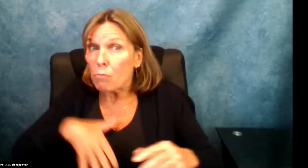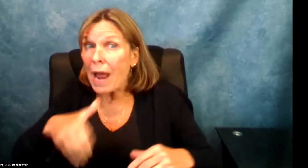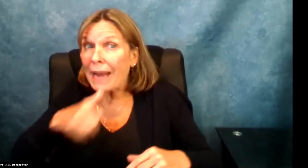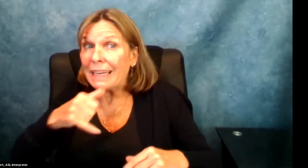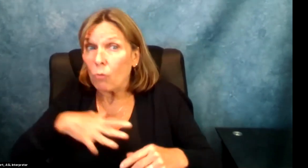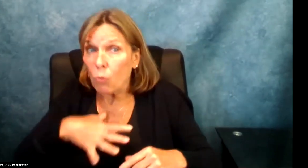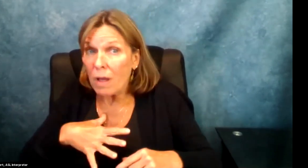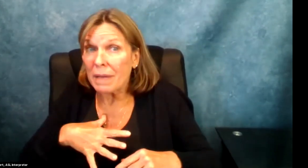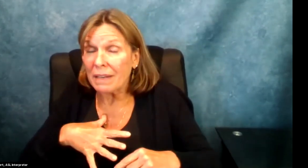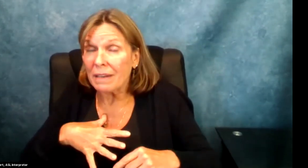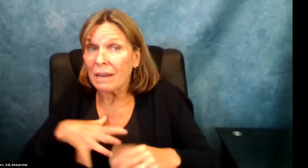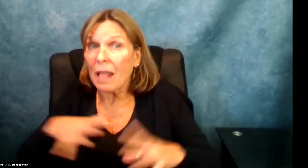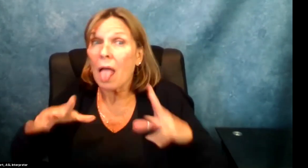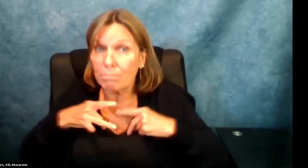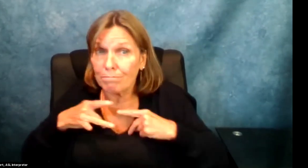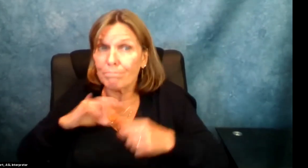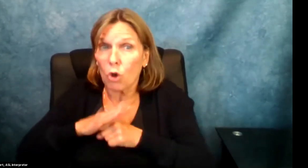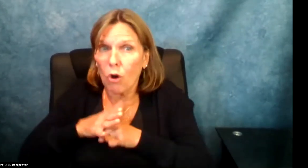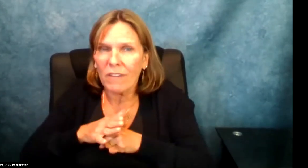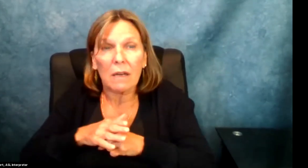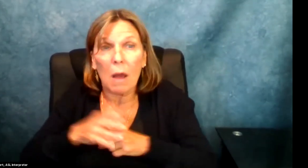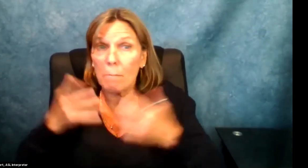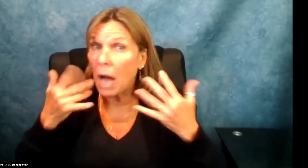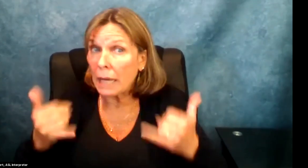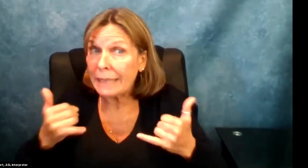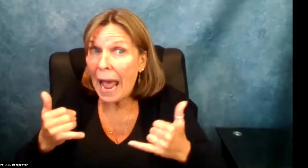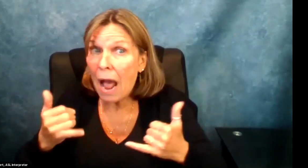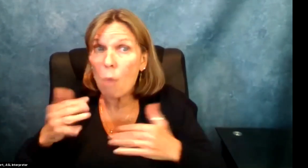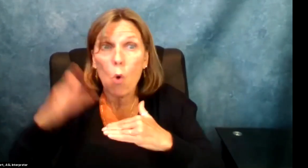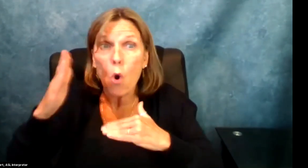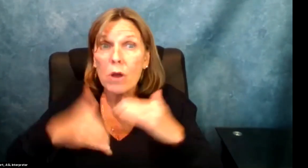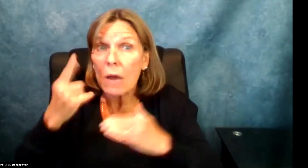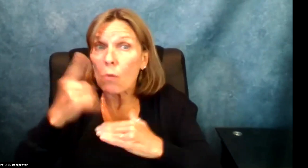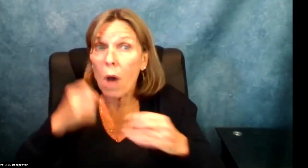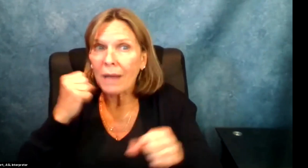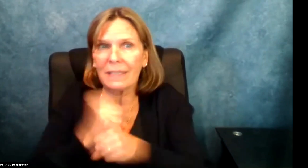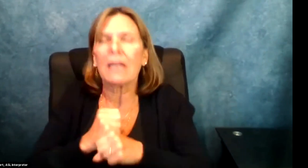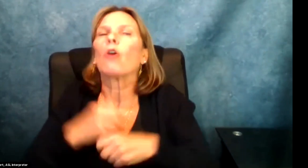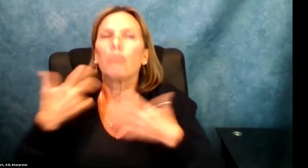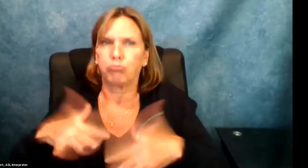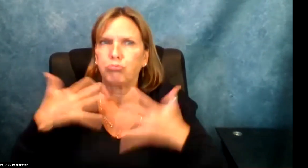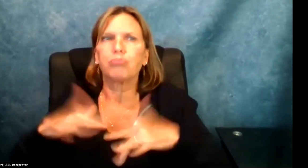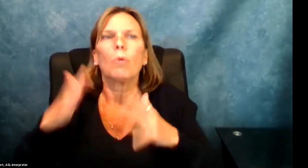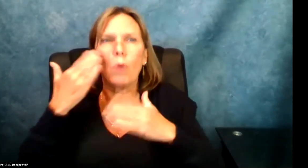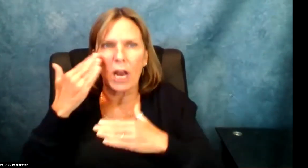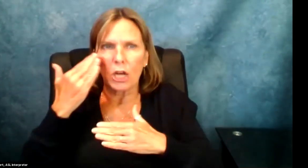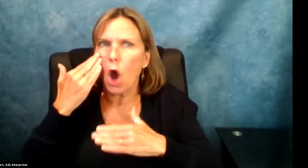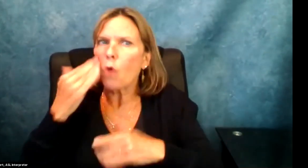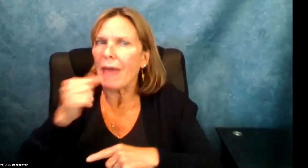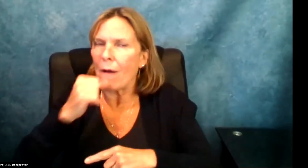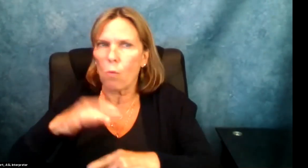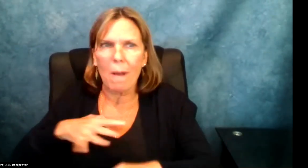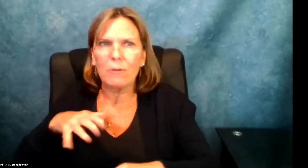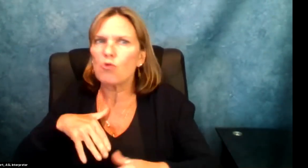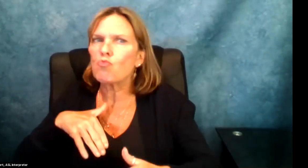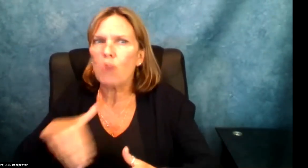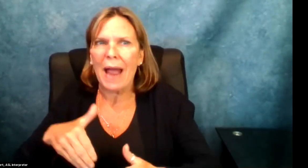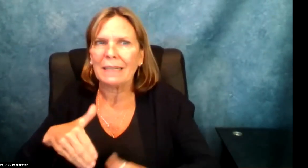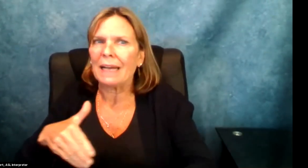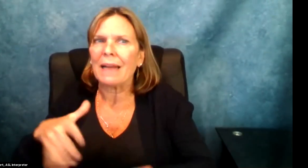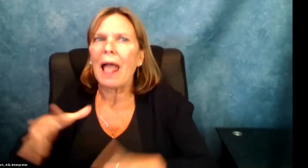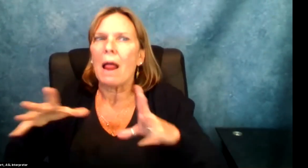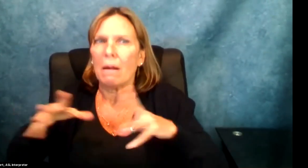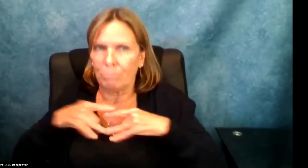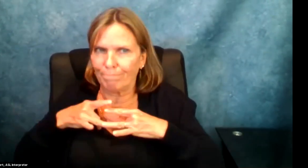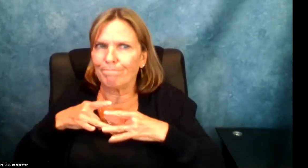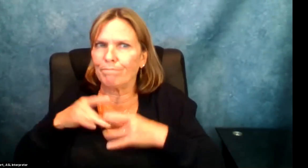for over a year, and we're looking at data not only in this country, but elsewhere, we know that women don't do as well who have COVID